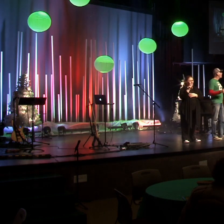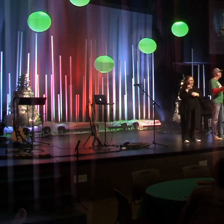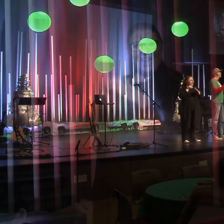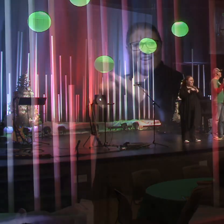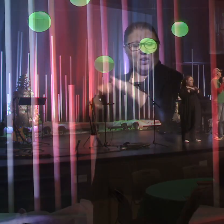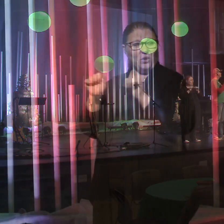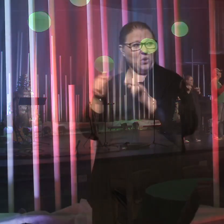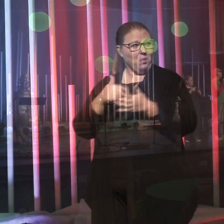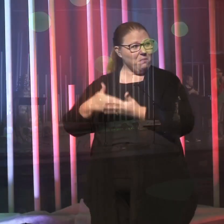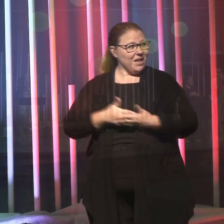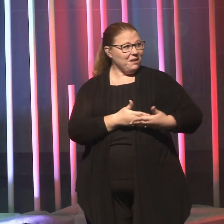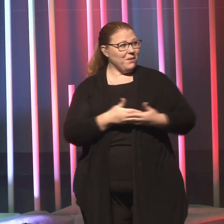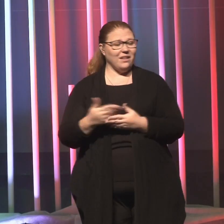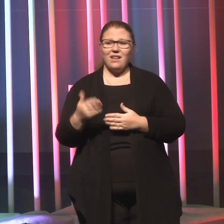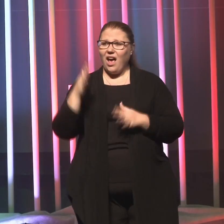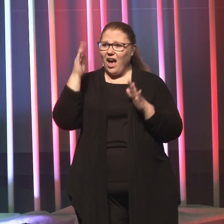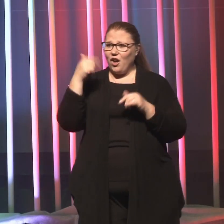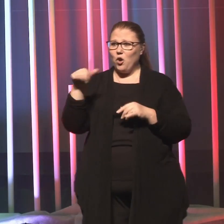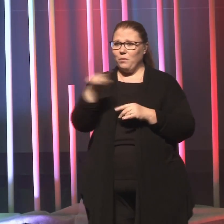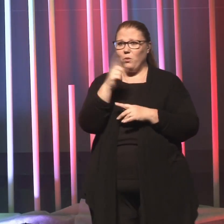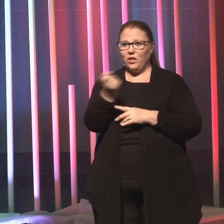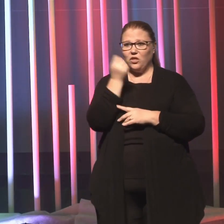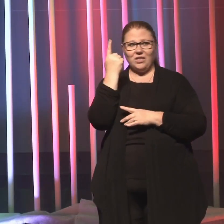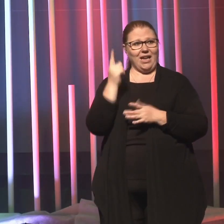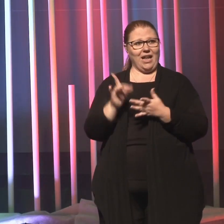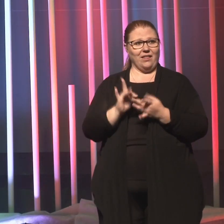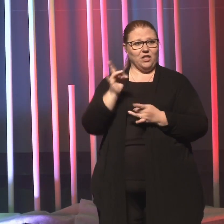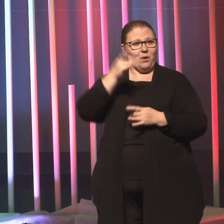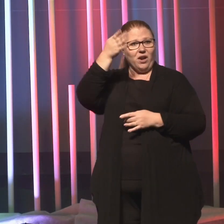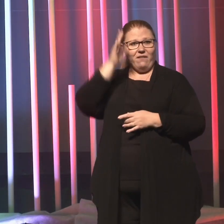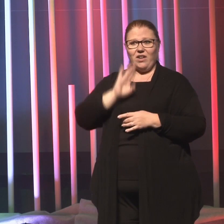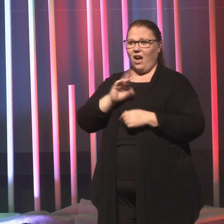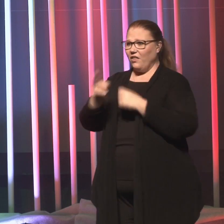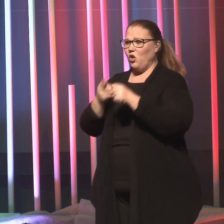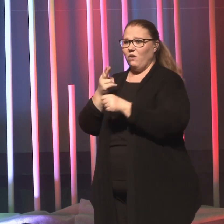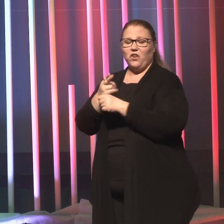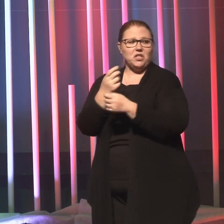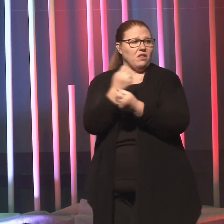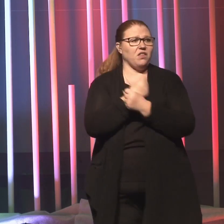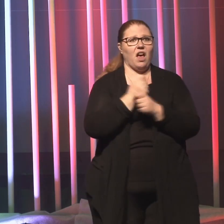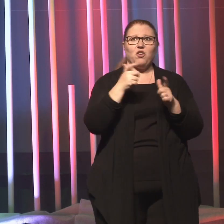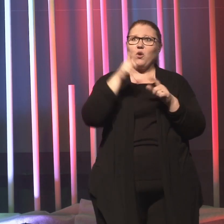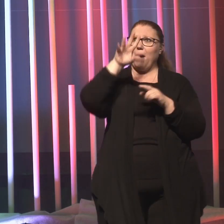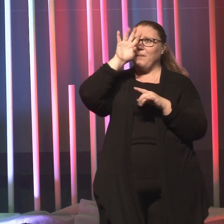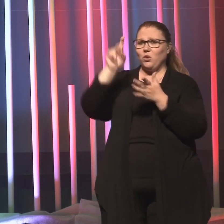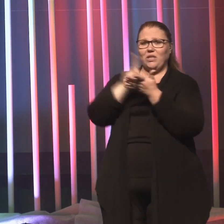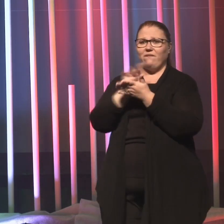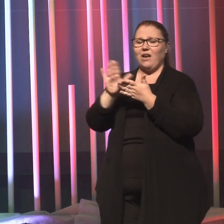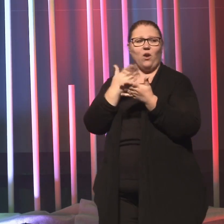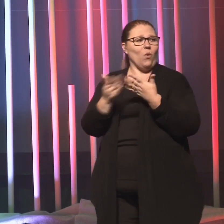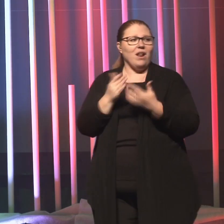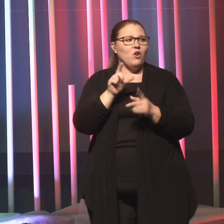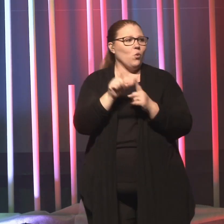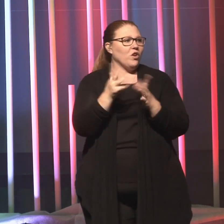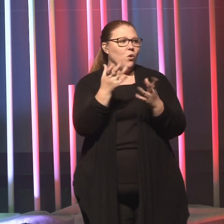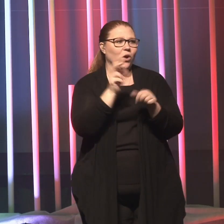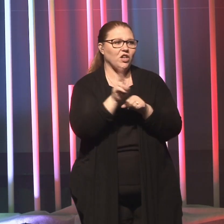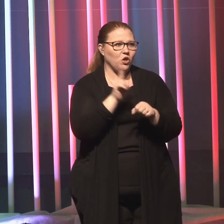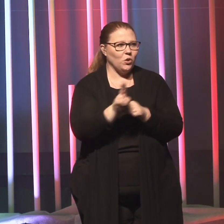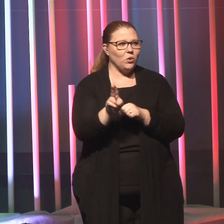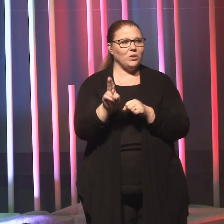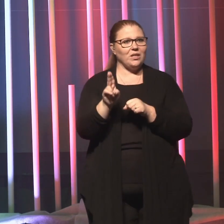So I hope that this morning you'll hear the Spirit of God, the universe, love, the great mystery, the divine, whatever word you like to use,